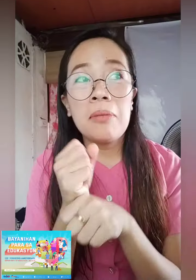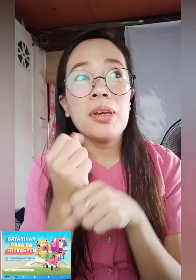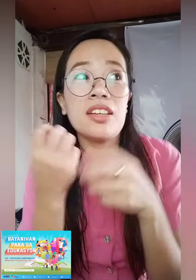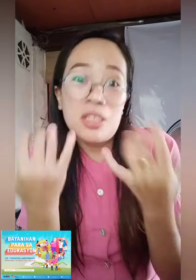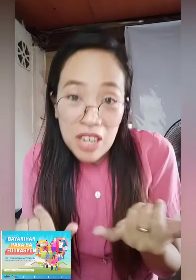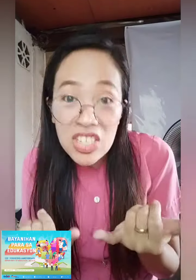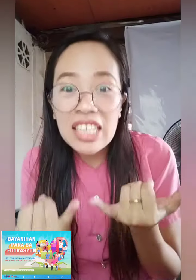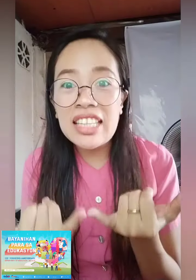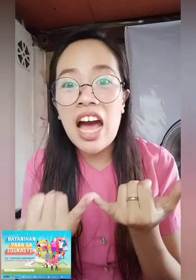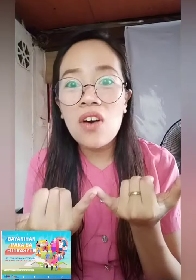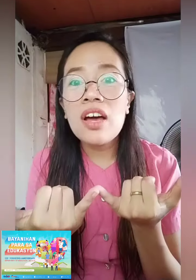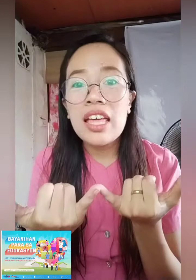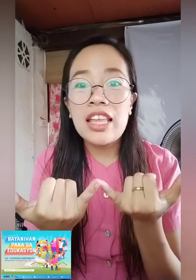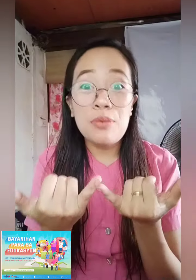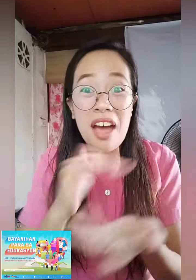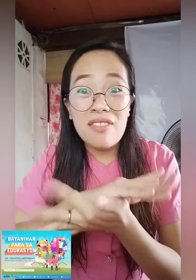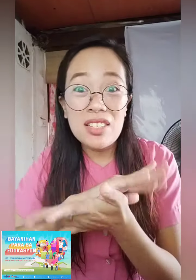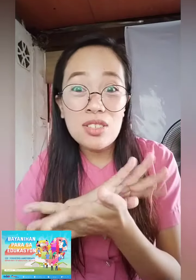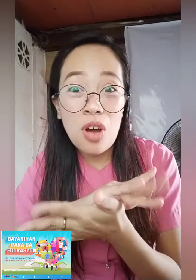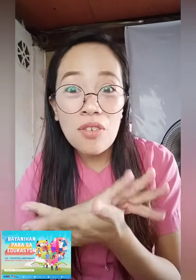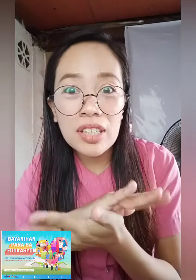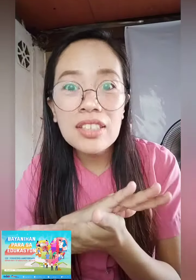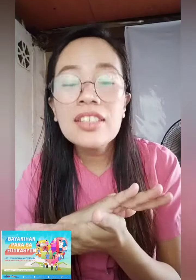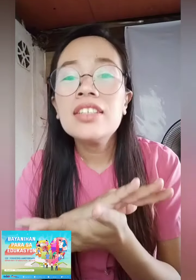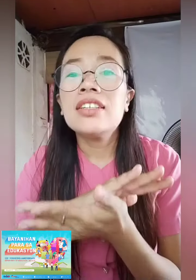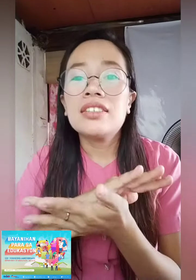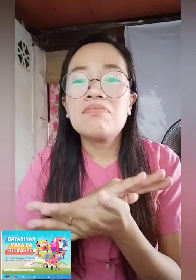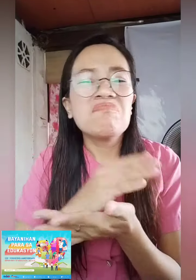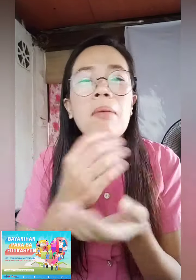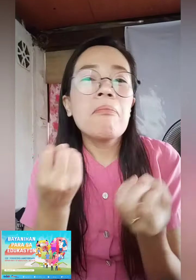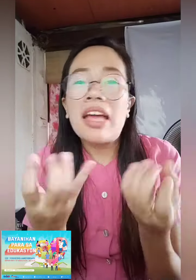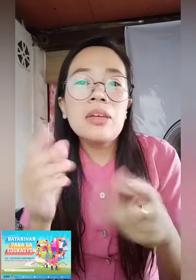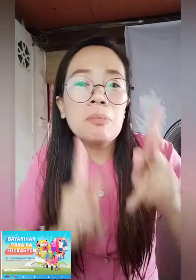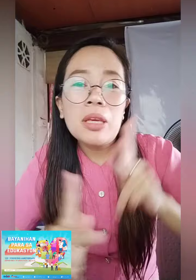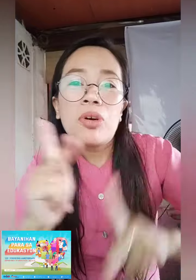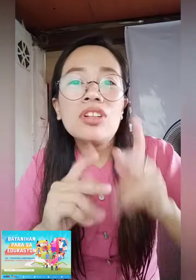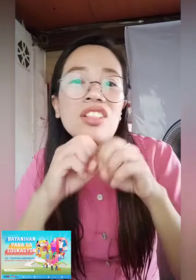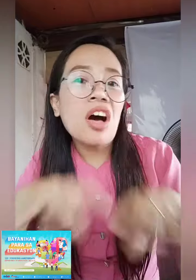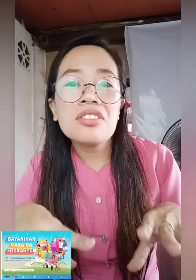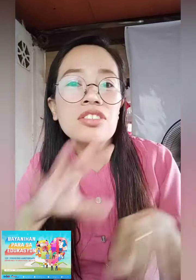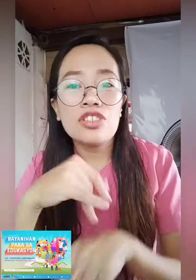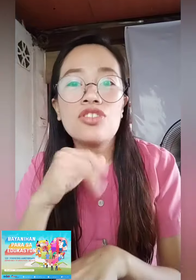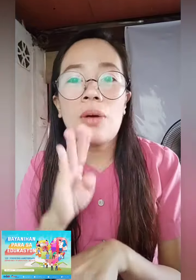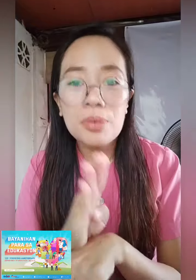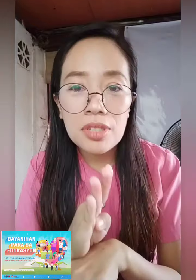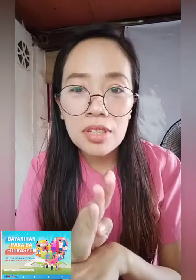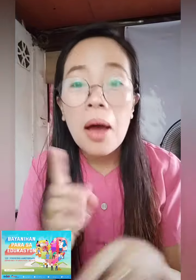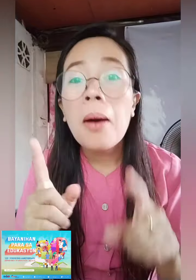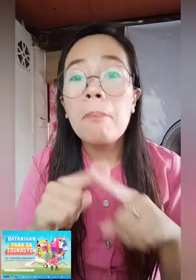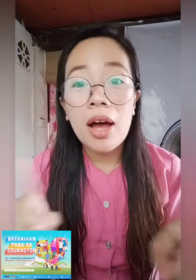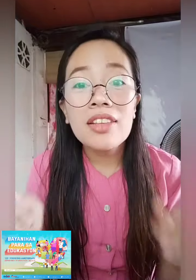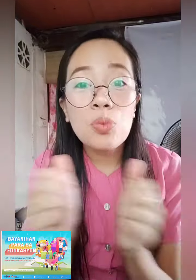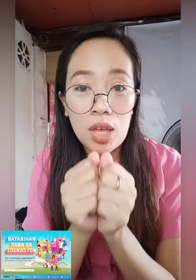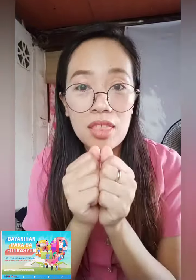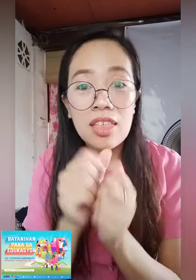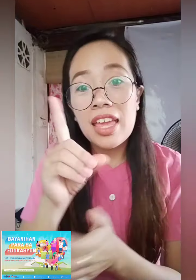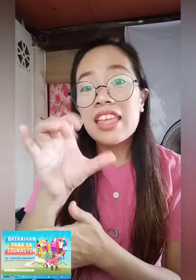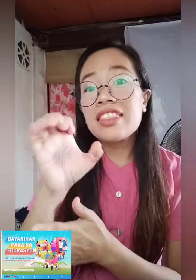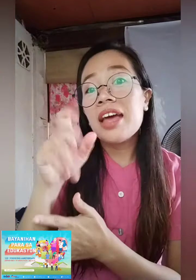Because especially now that we have this COVID, many people lost their jobs. But with